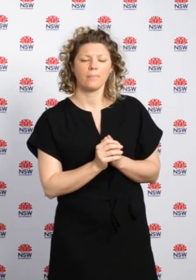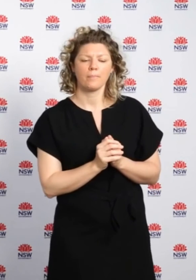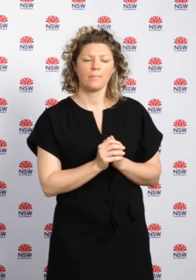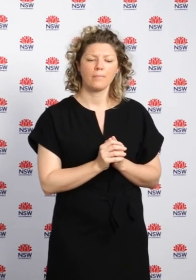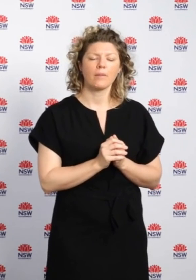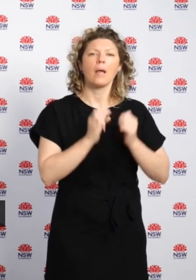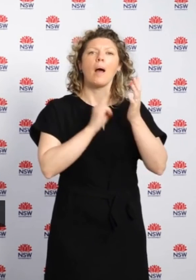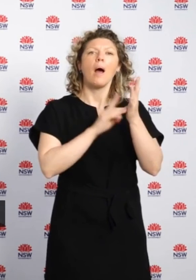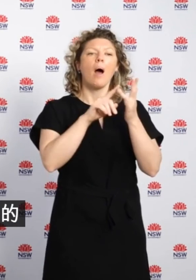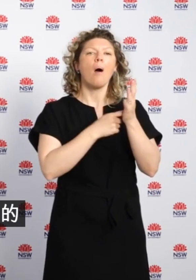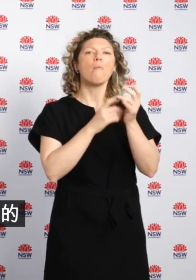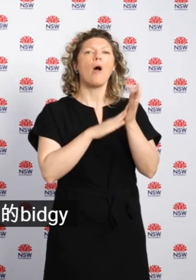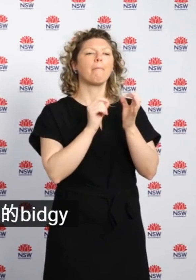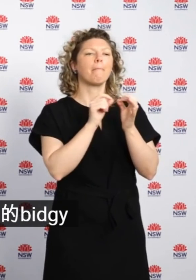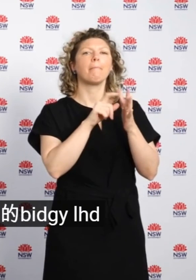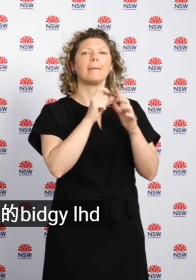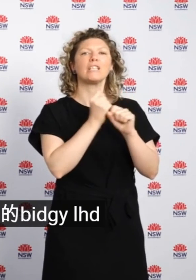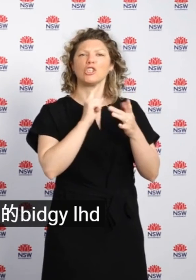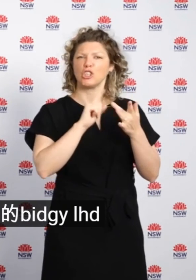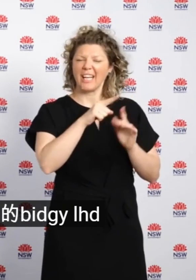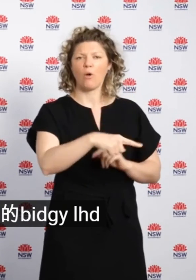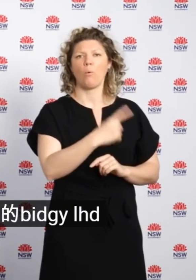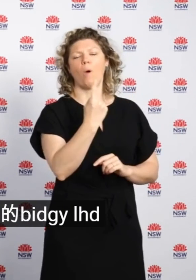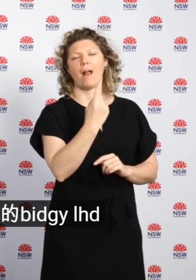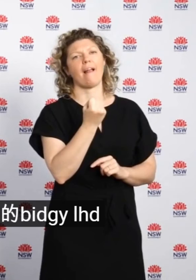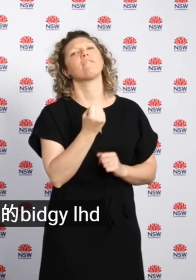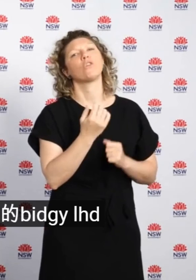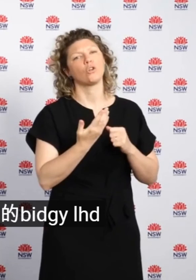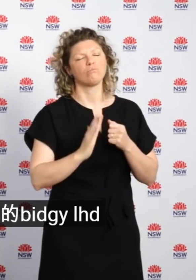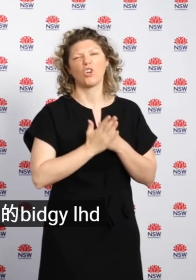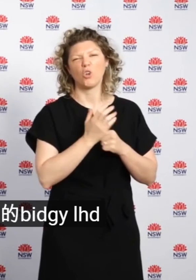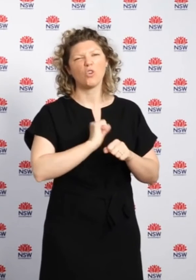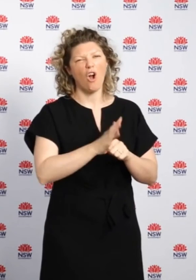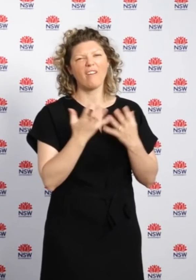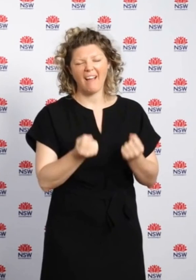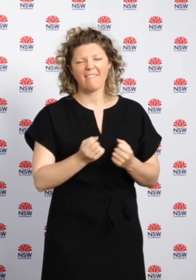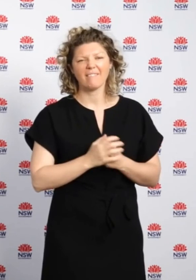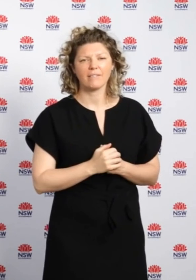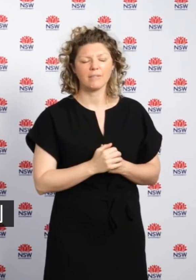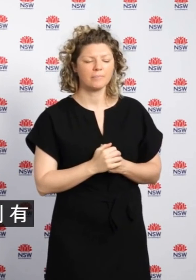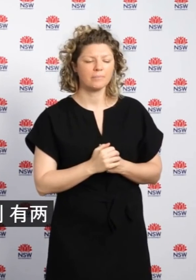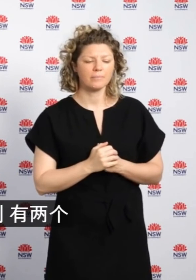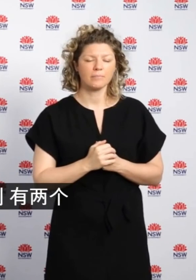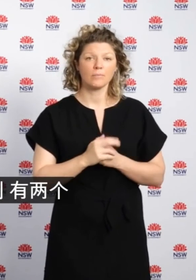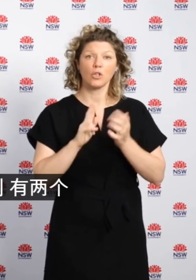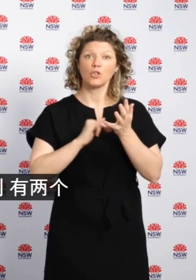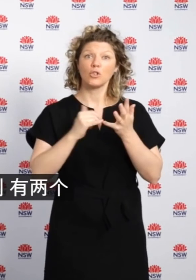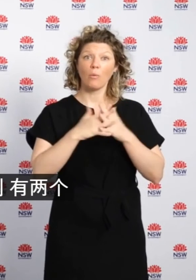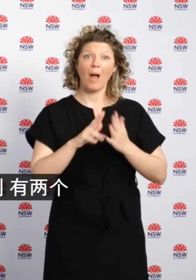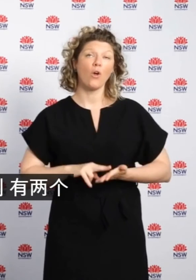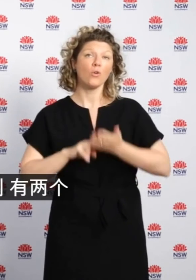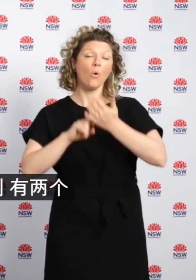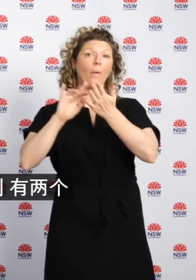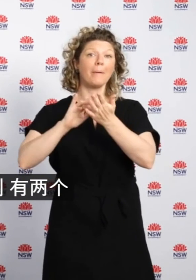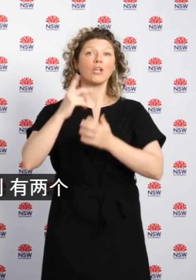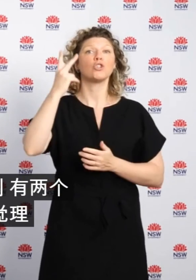In Murrumbidgee, LHD, 1 new case has been reported. On the mid-north coast, there have been 2 new cases, 1